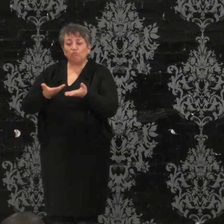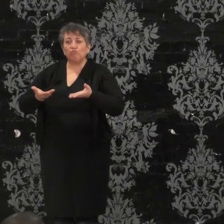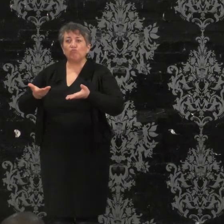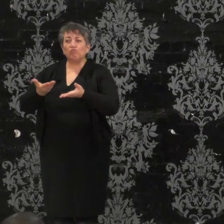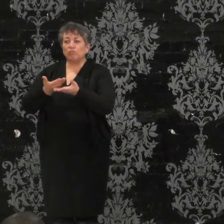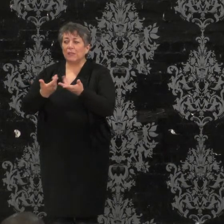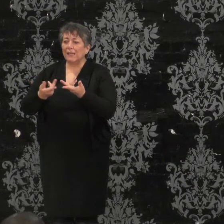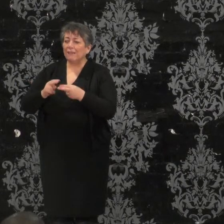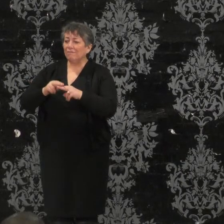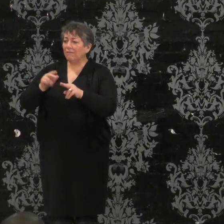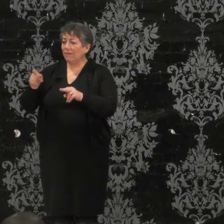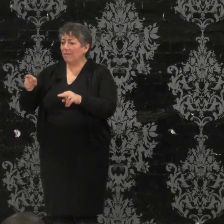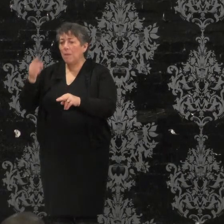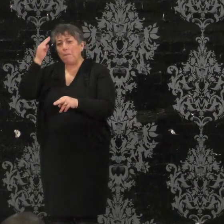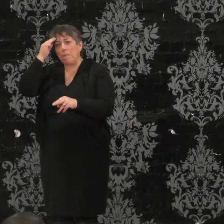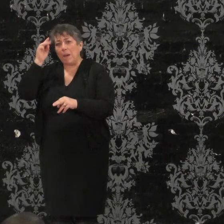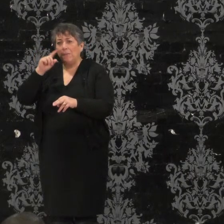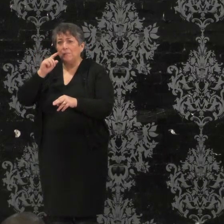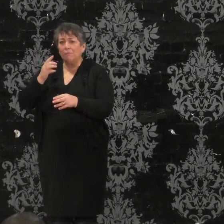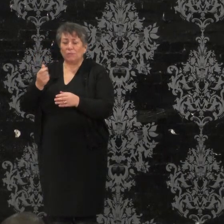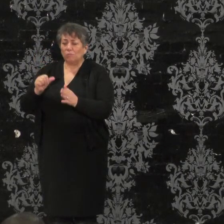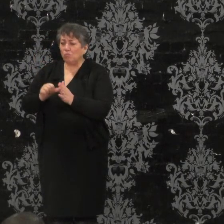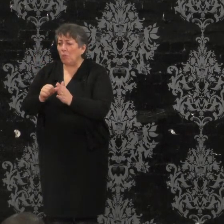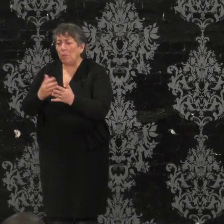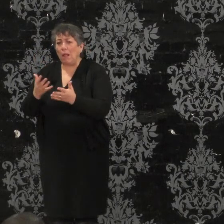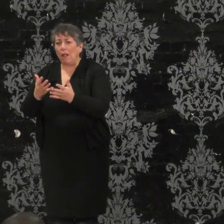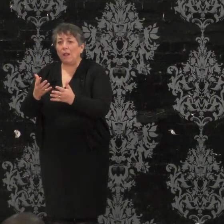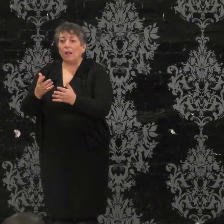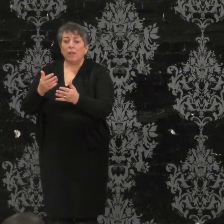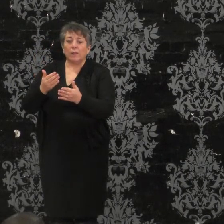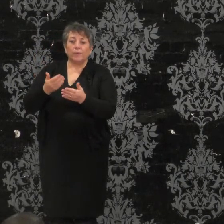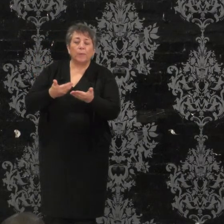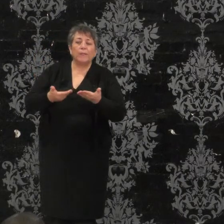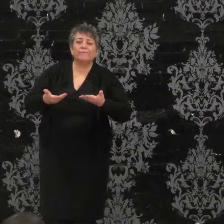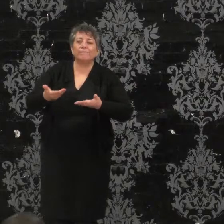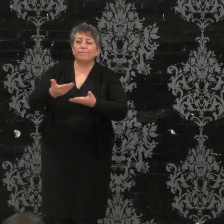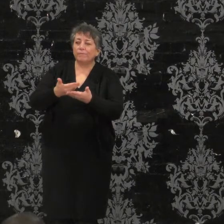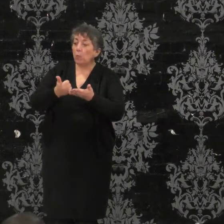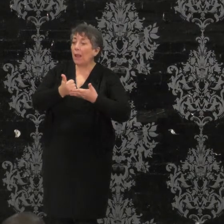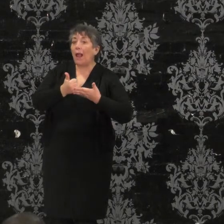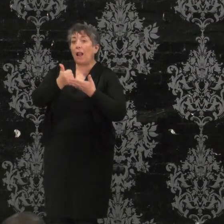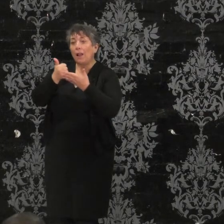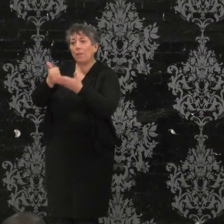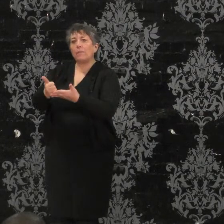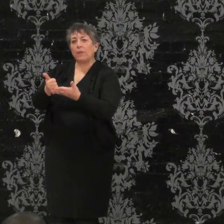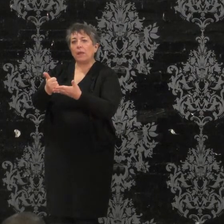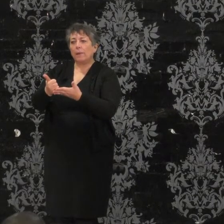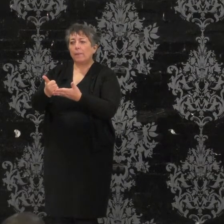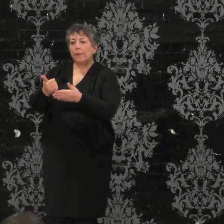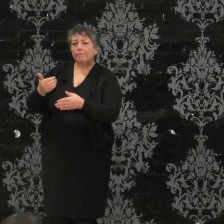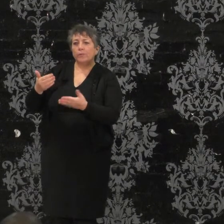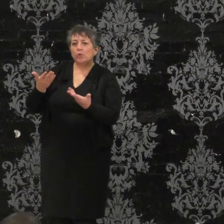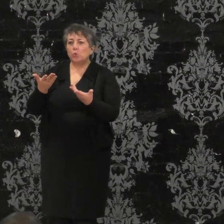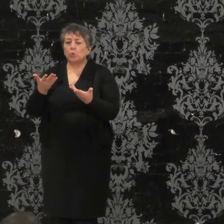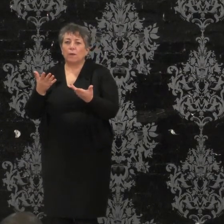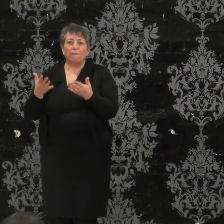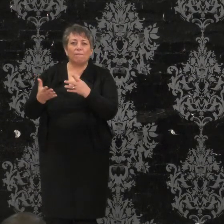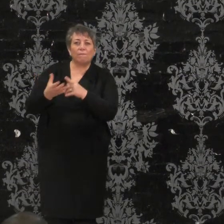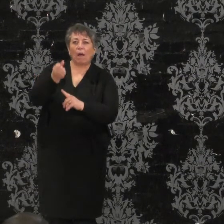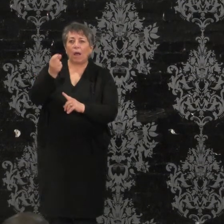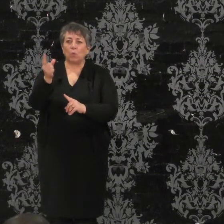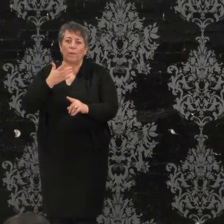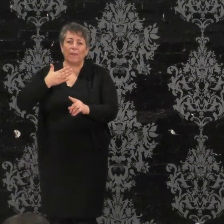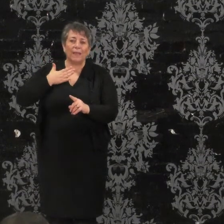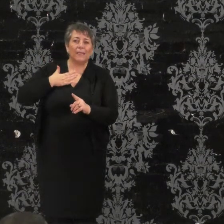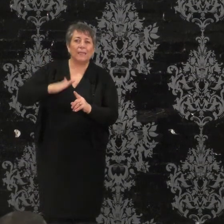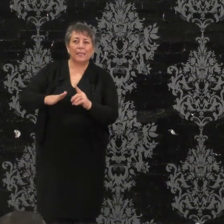issues. And what we do is we help them to navigate resources and navigate services that could